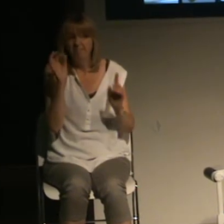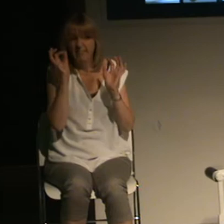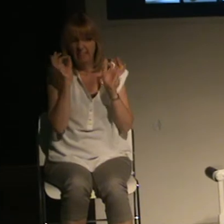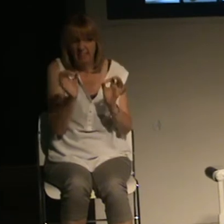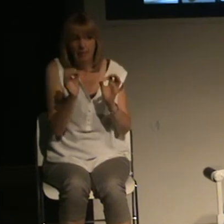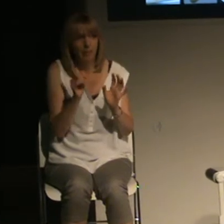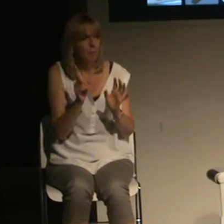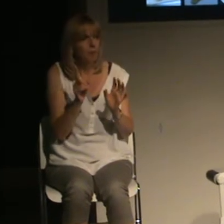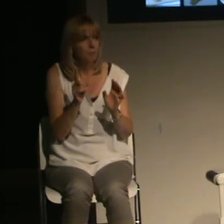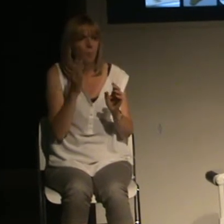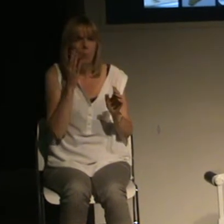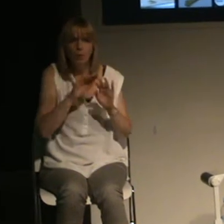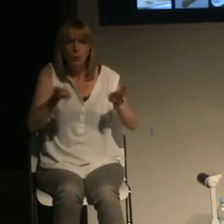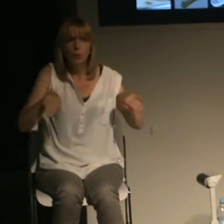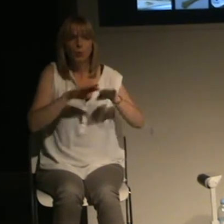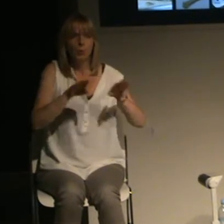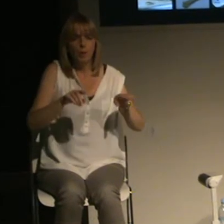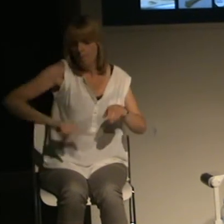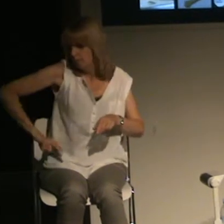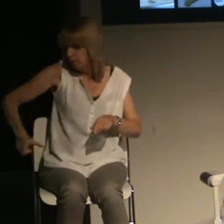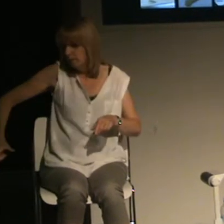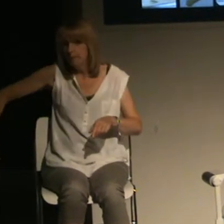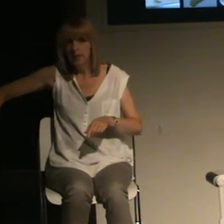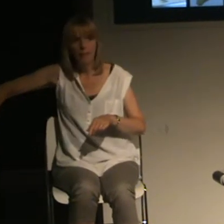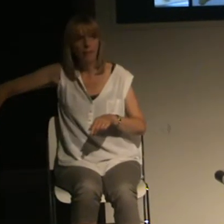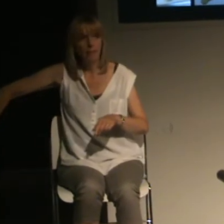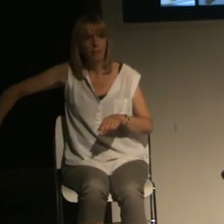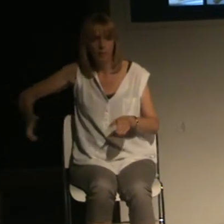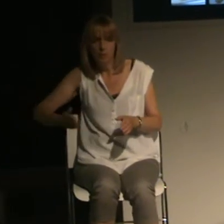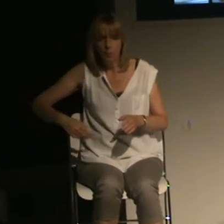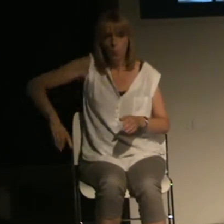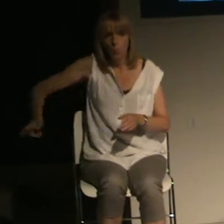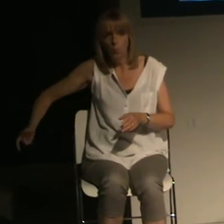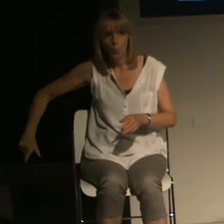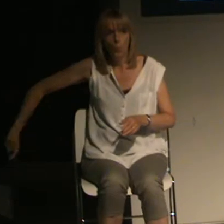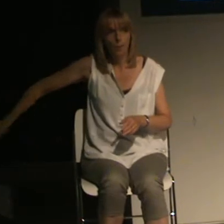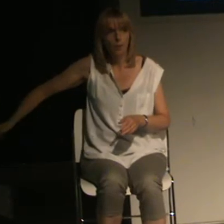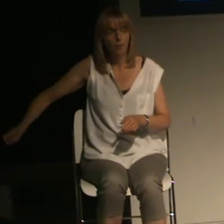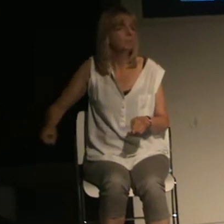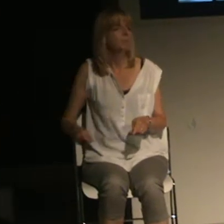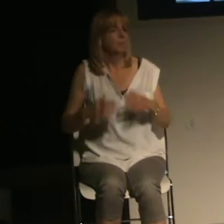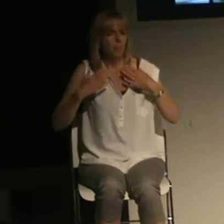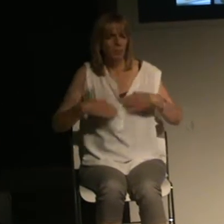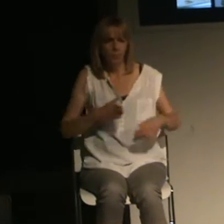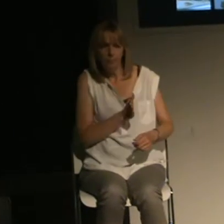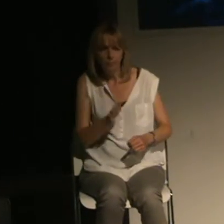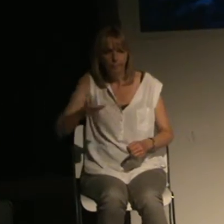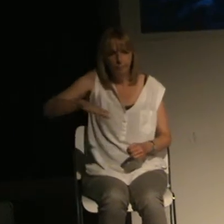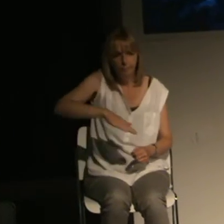by wiggling the tail. In fact, the whole body does a sort of an S shape in the water.